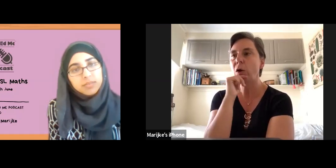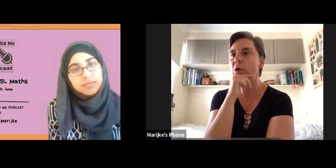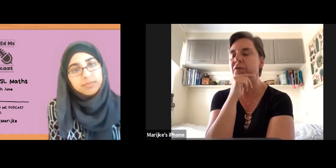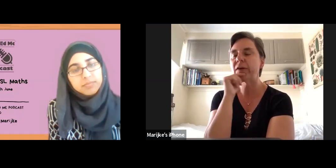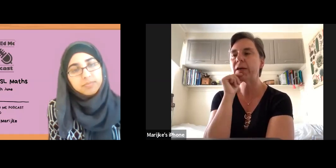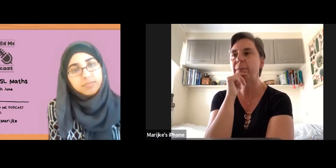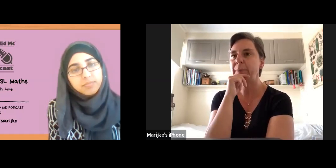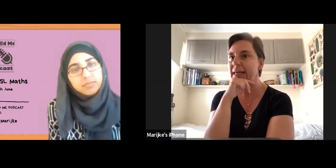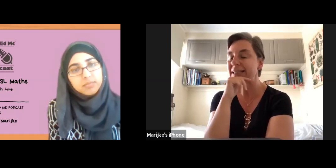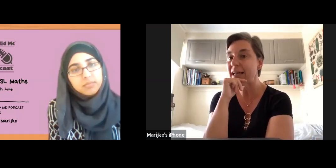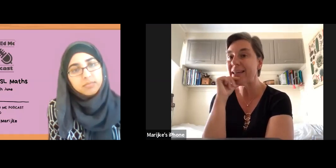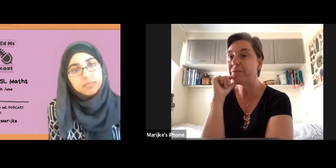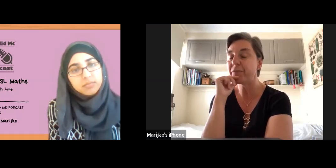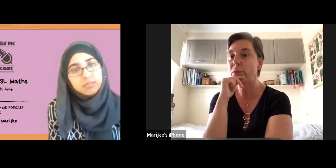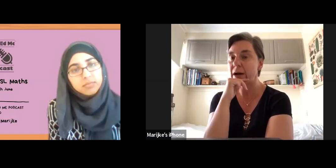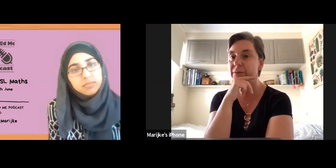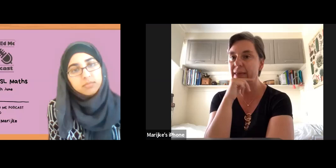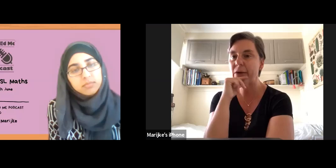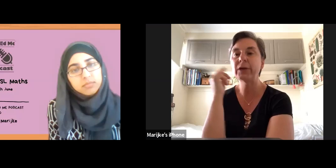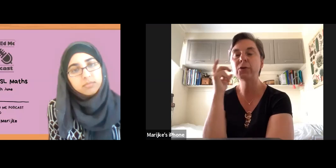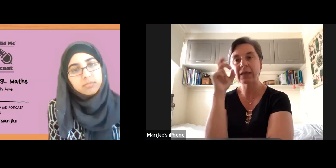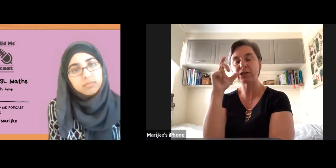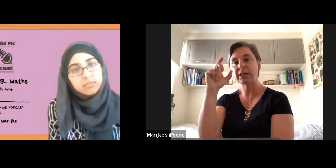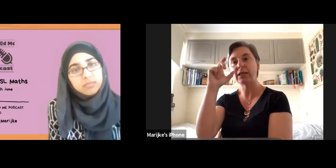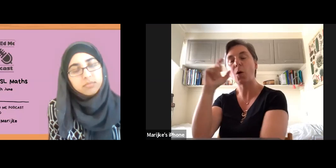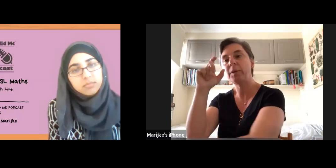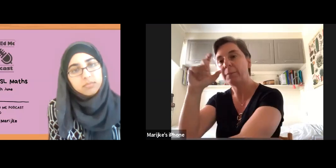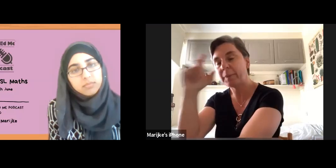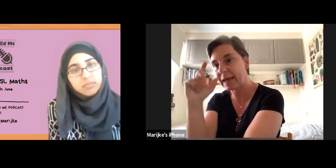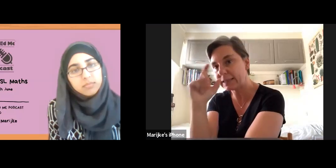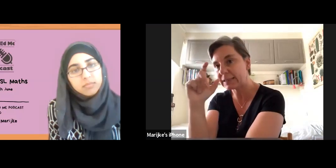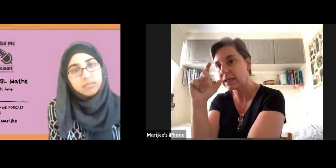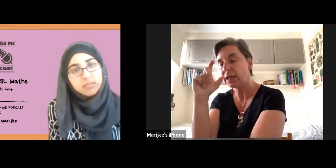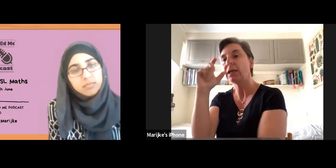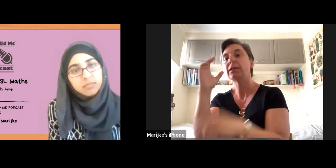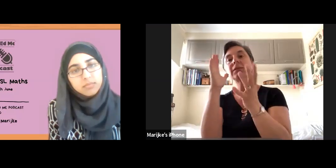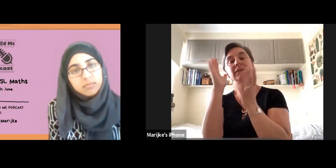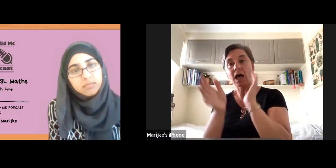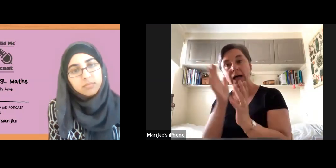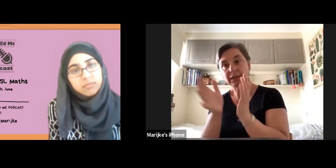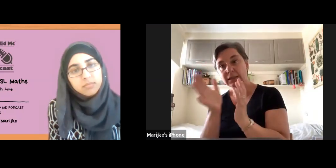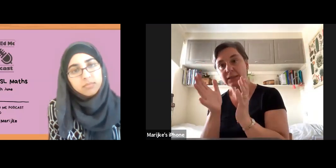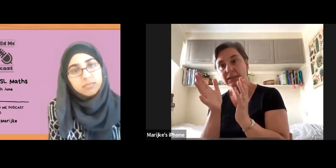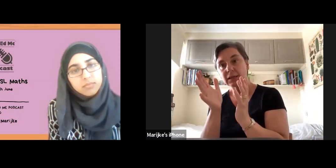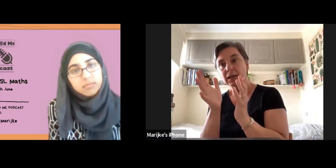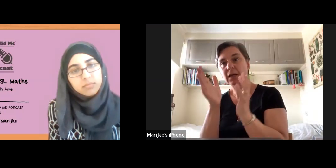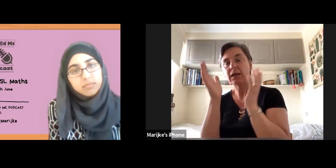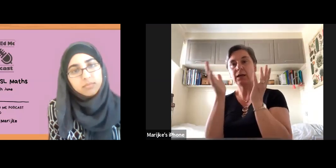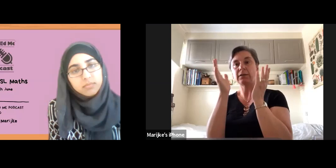of BSL info out there where you can actually copy and paste the signs, the